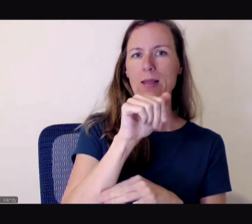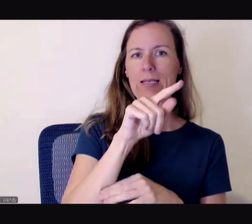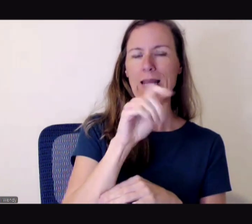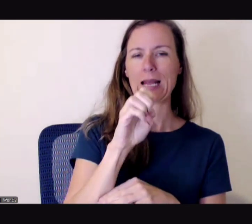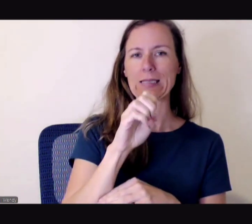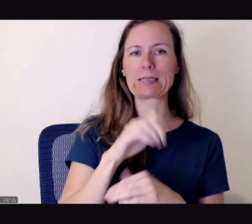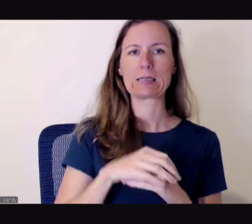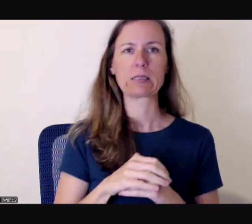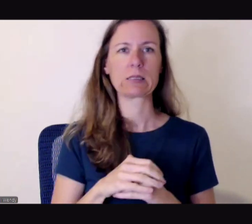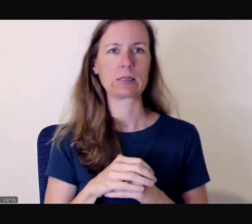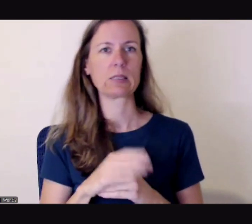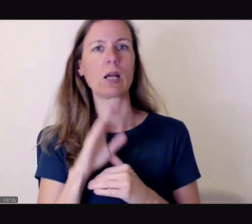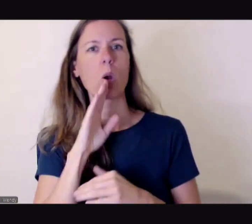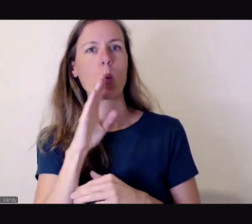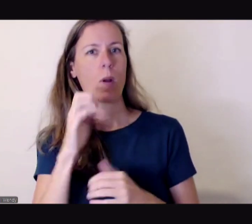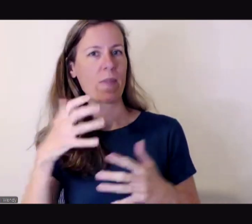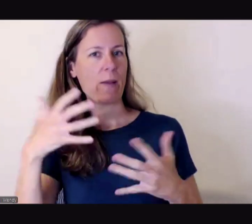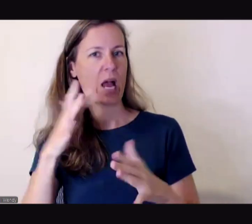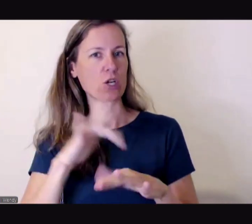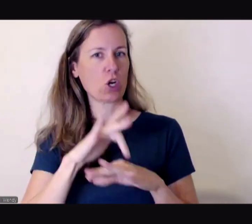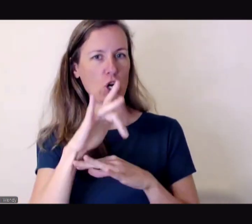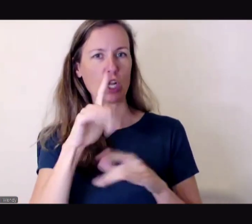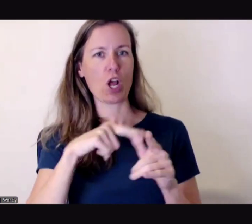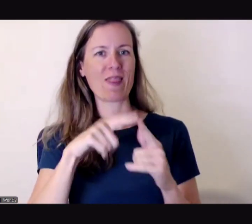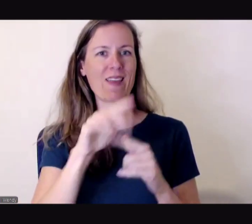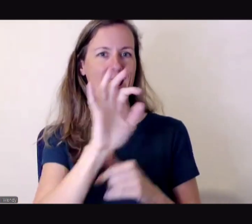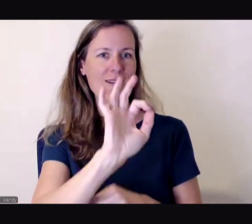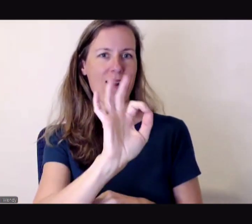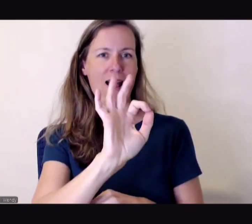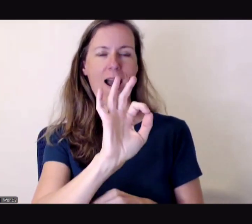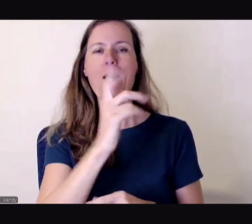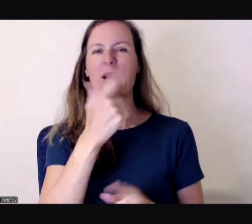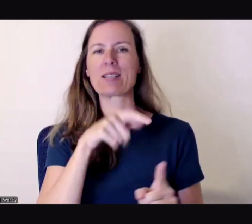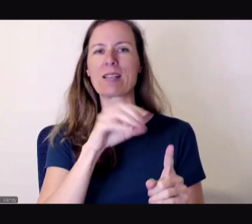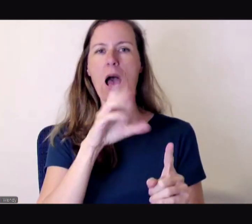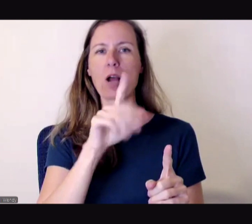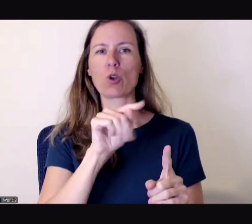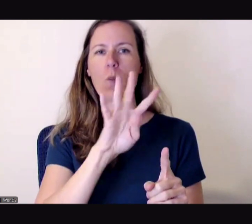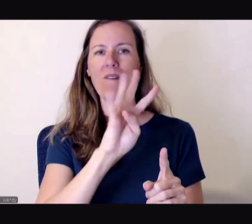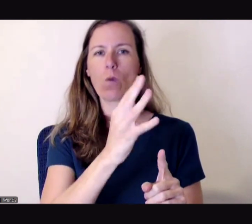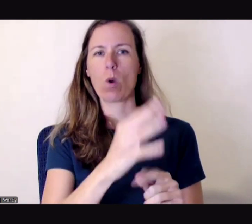And it will be much earlier than 9, given that it's October 4th. Right.